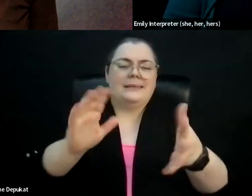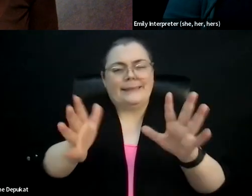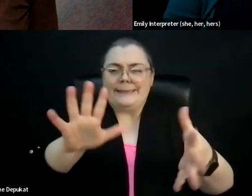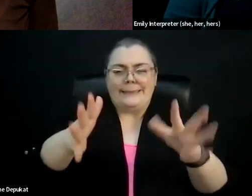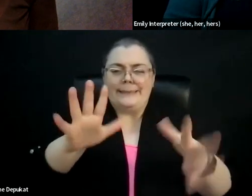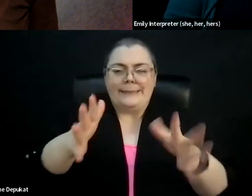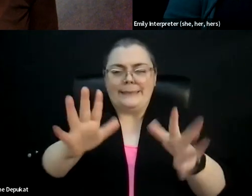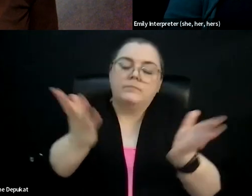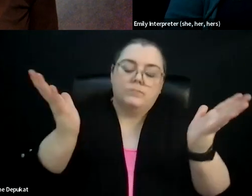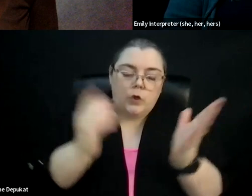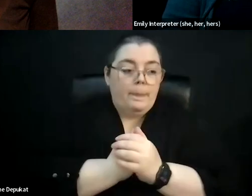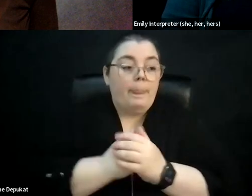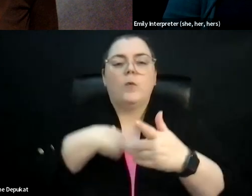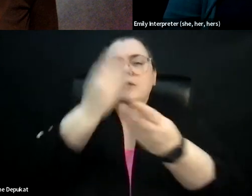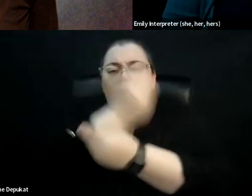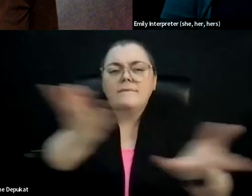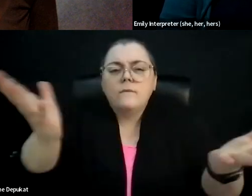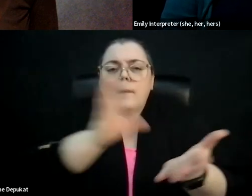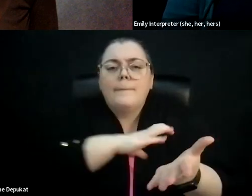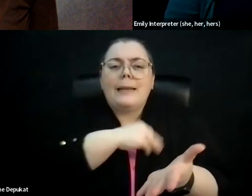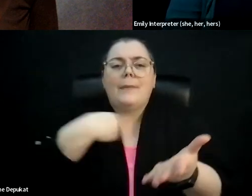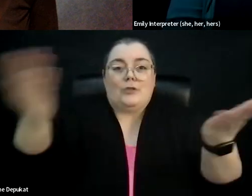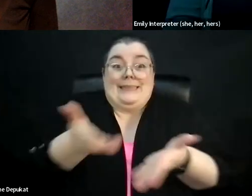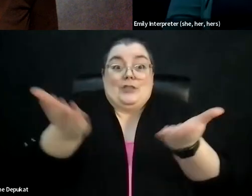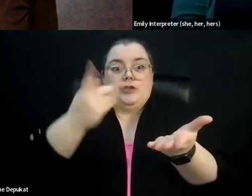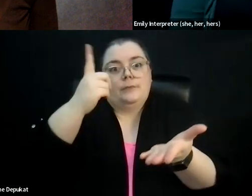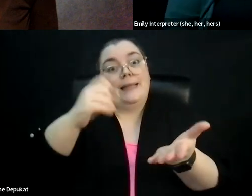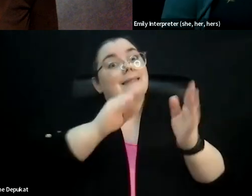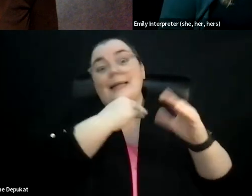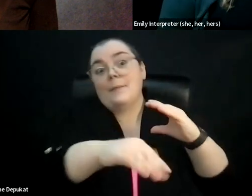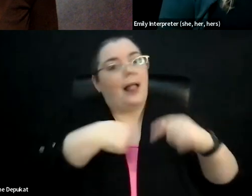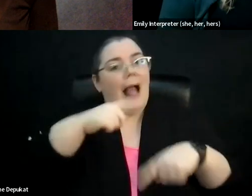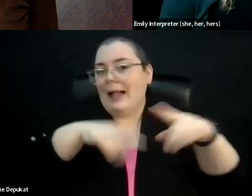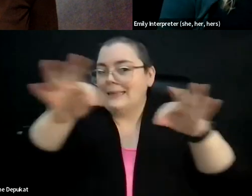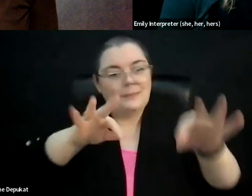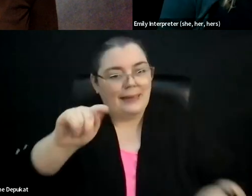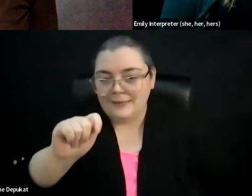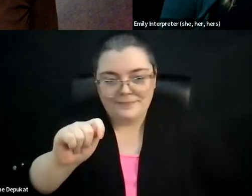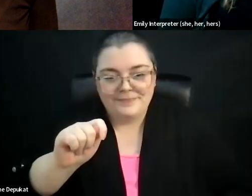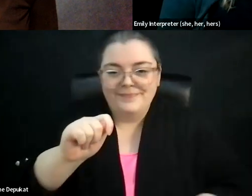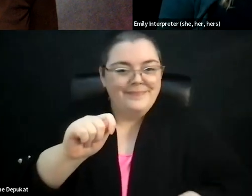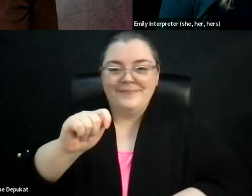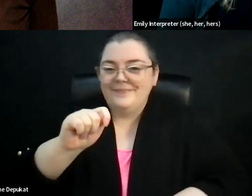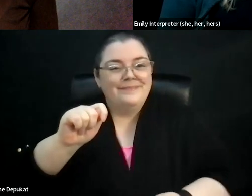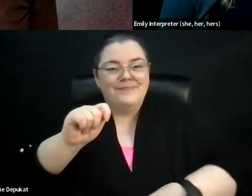But, you know, the Open Meeting Act is, we're learning. So I just wanted to inform the committee members that are here tonight, because in email, I can't explain that.